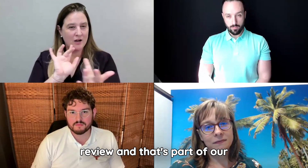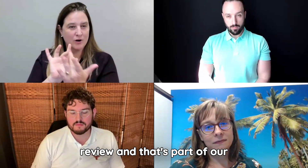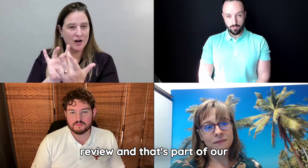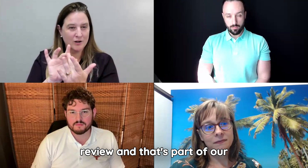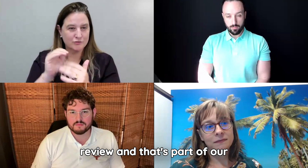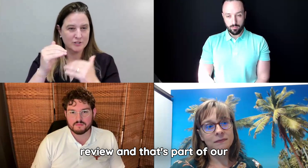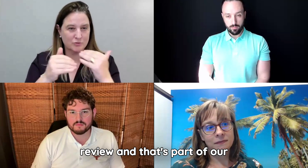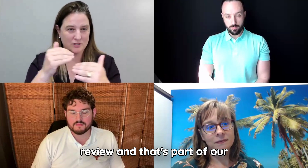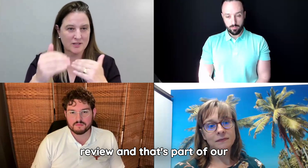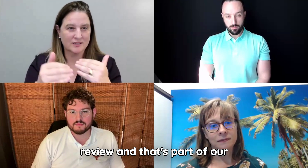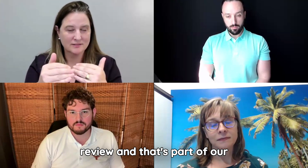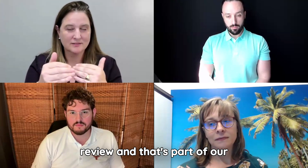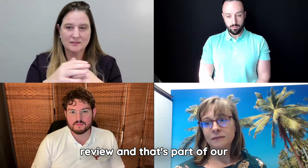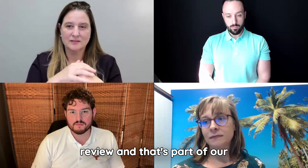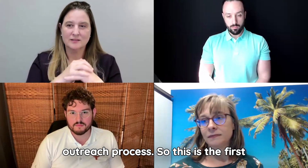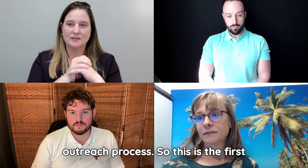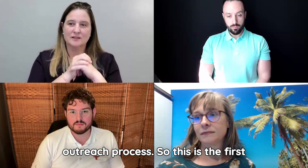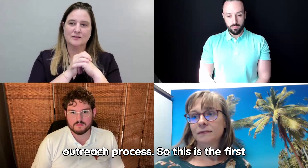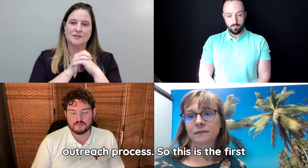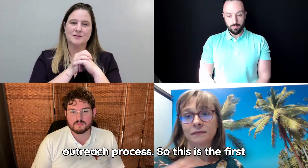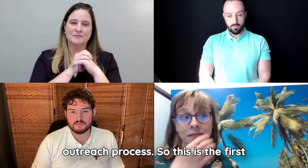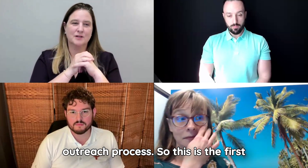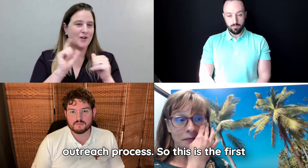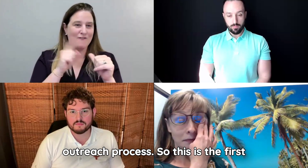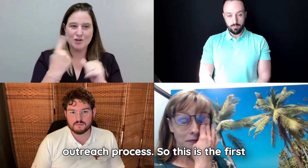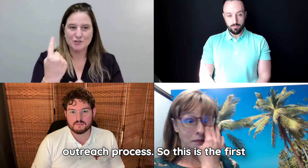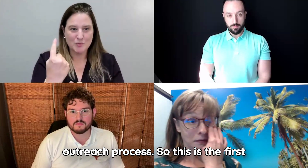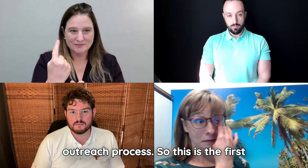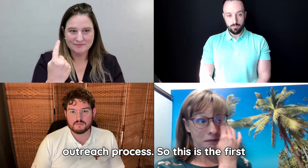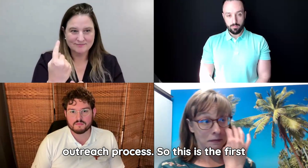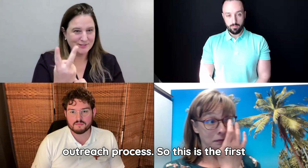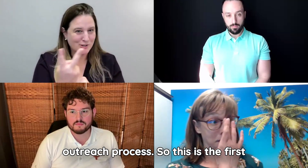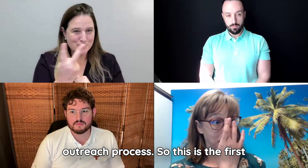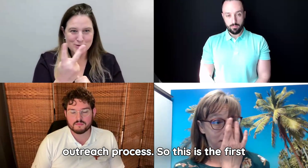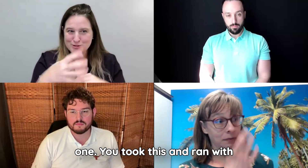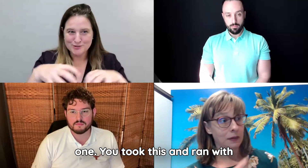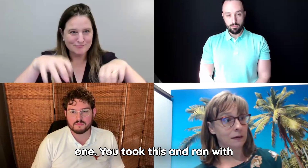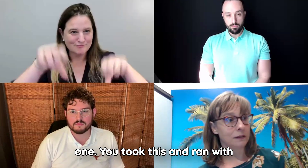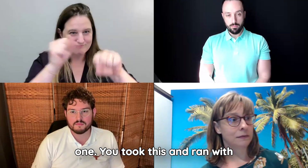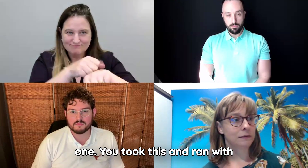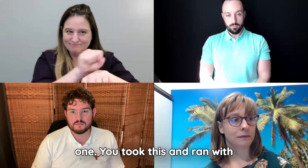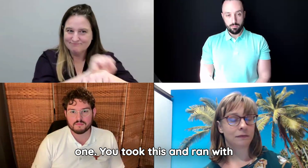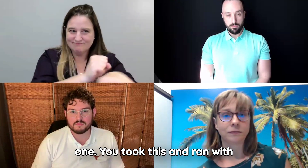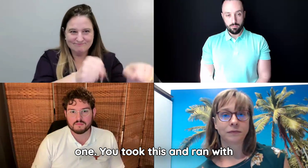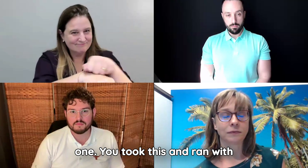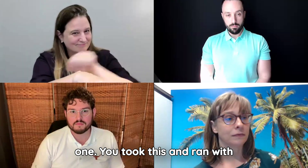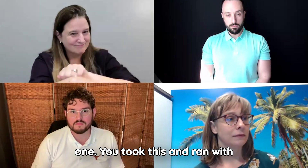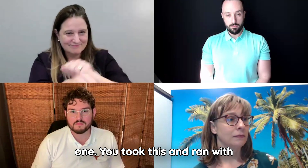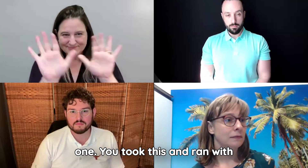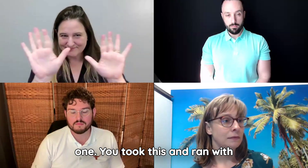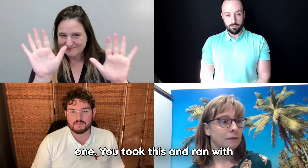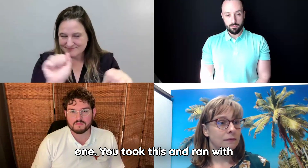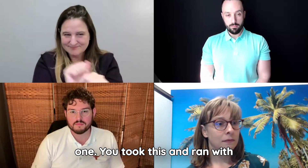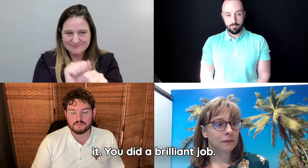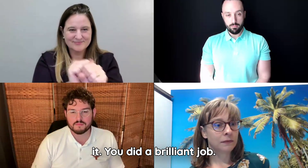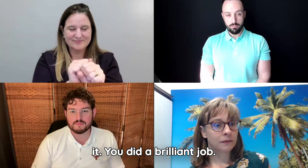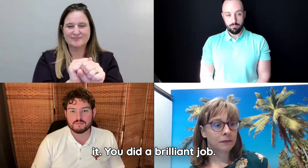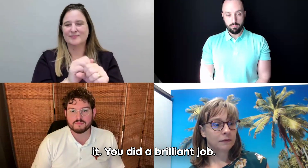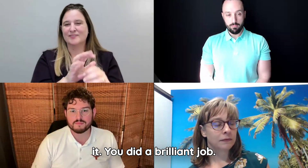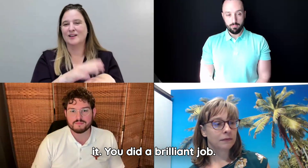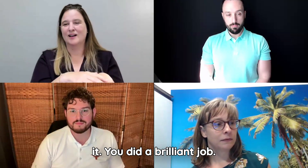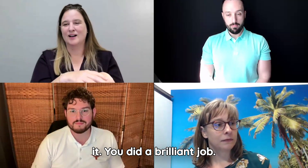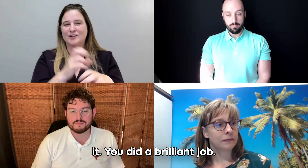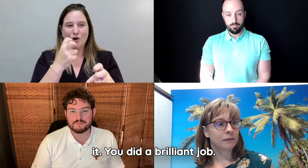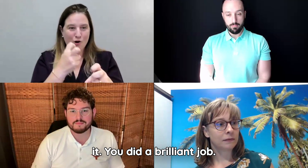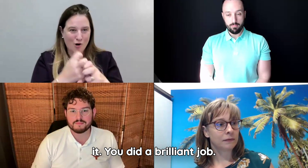research review, and that's part of our outreach process. So this is the first one. You took this and